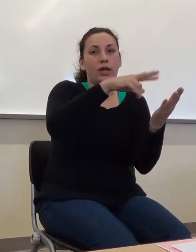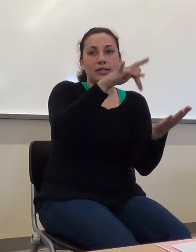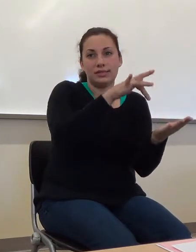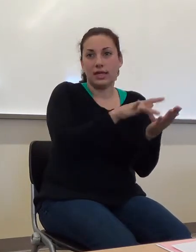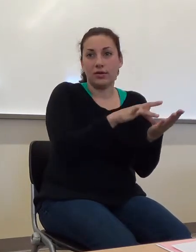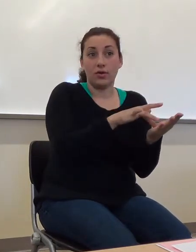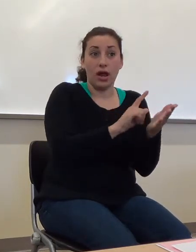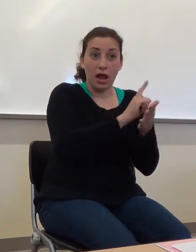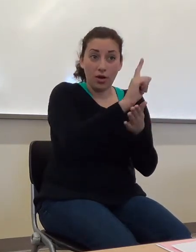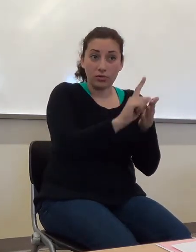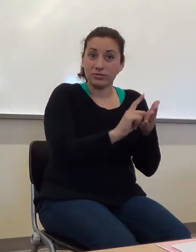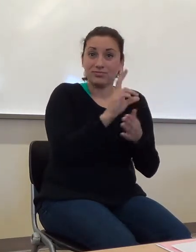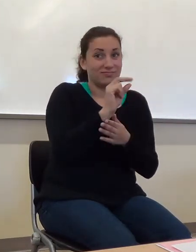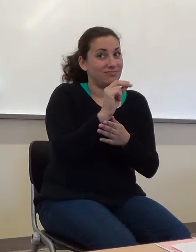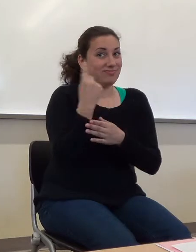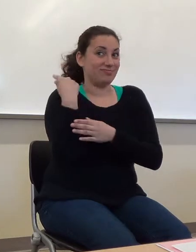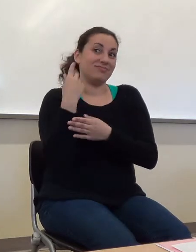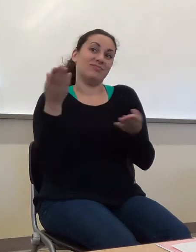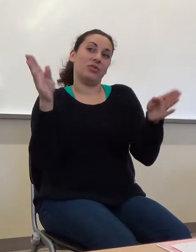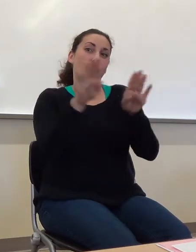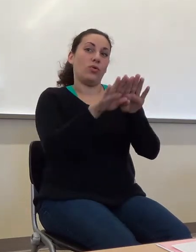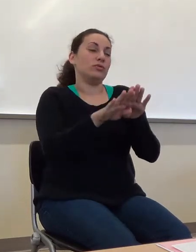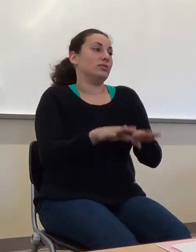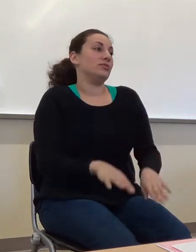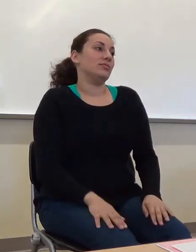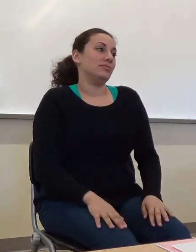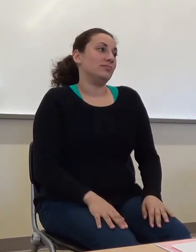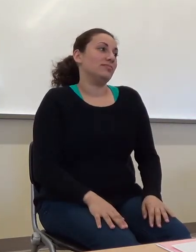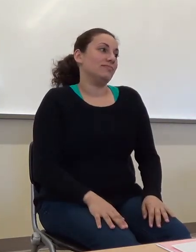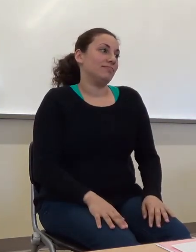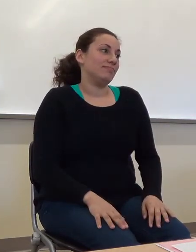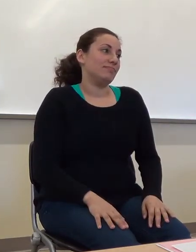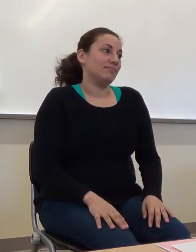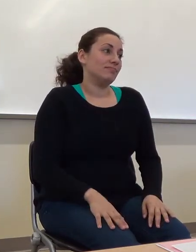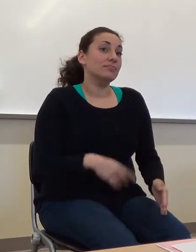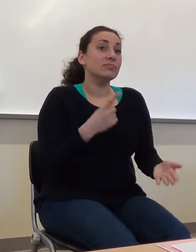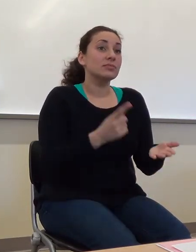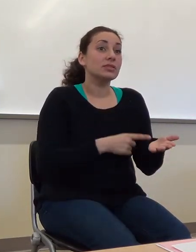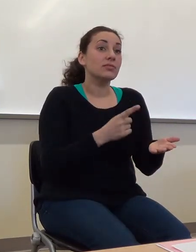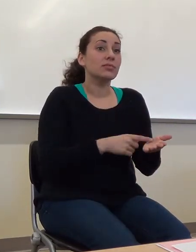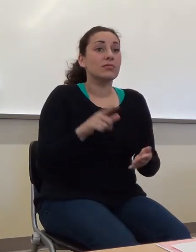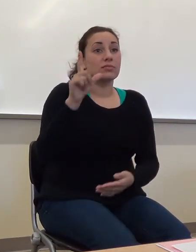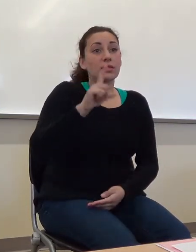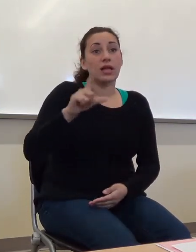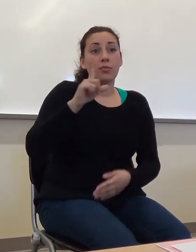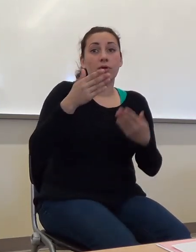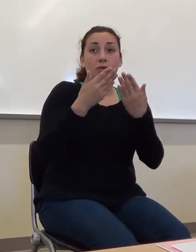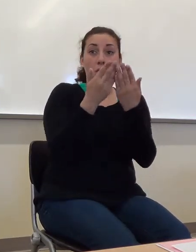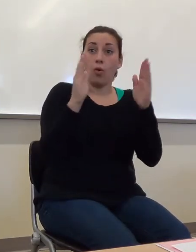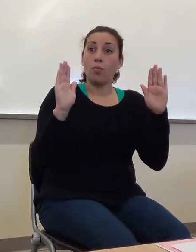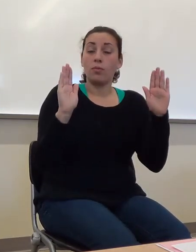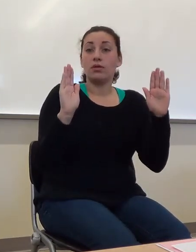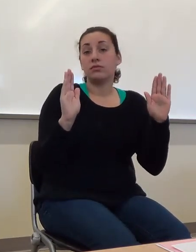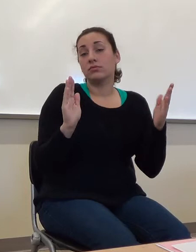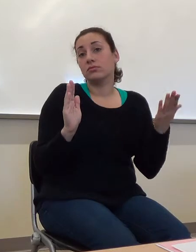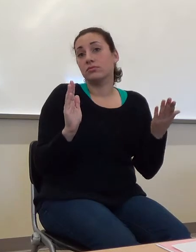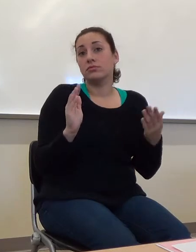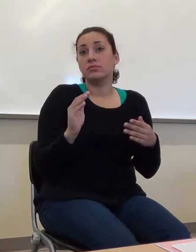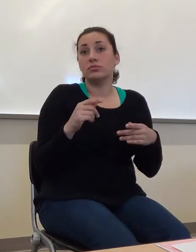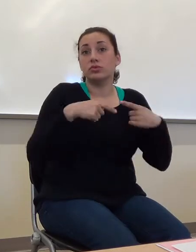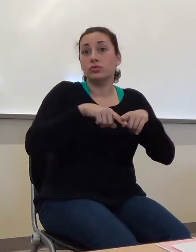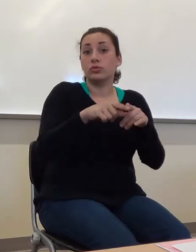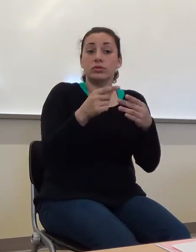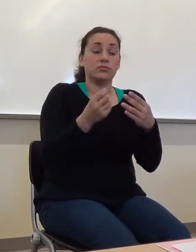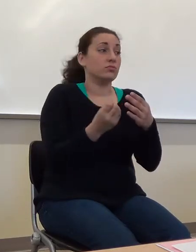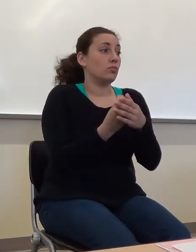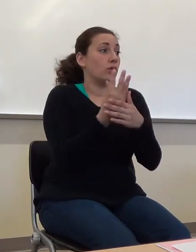hours, they're closed, okay? Sometimes the library is open over spring break